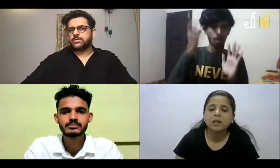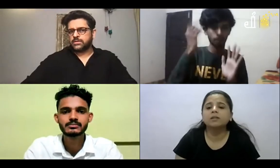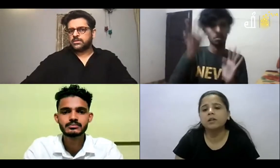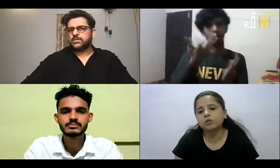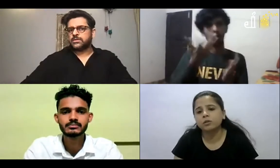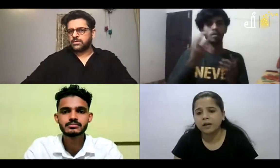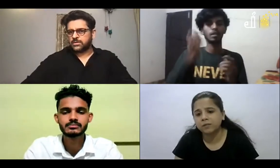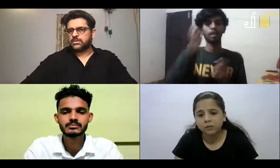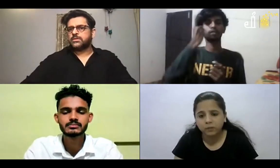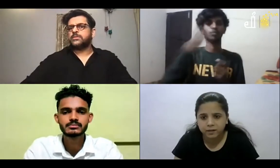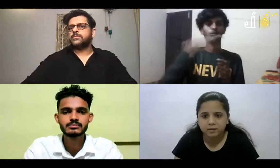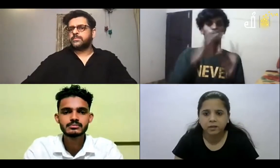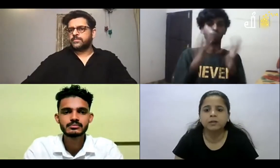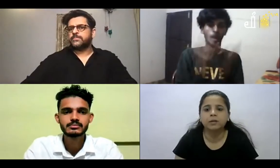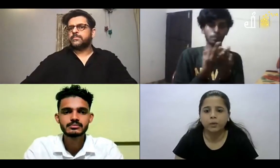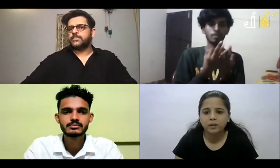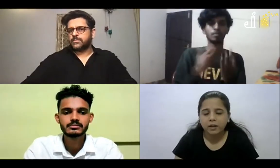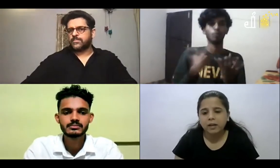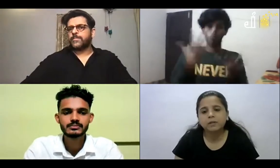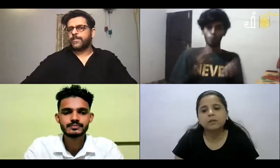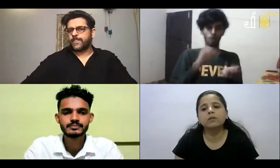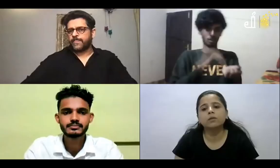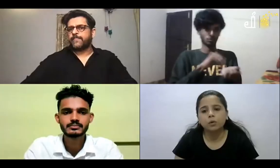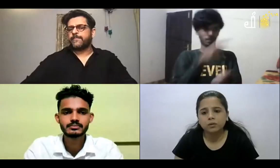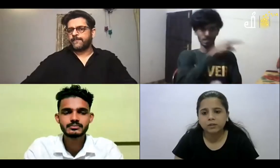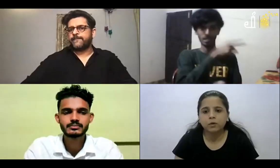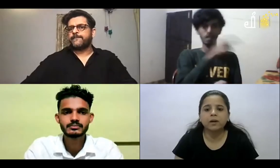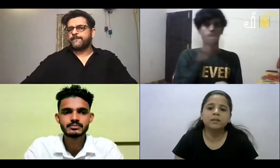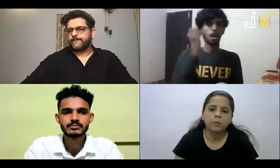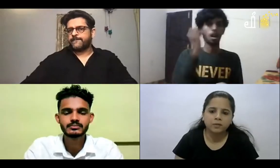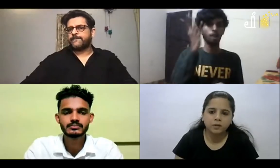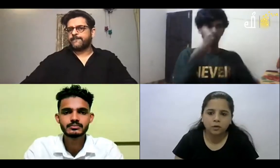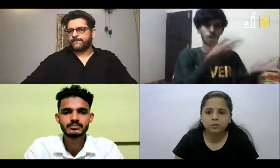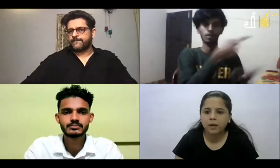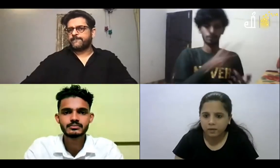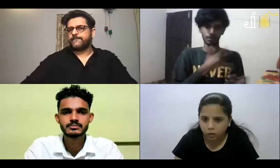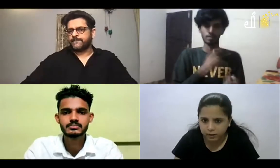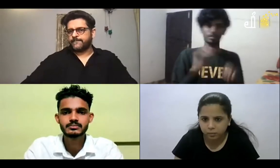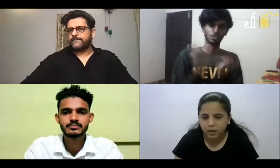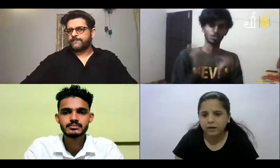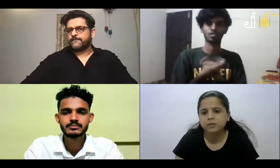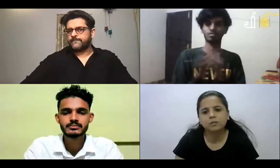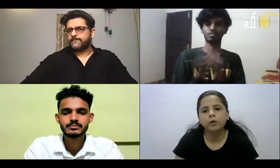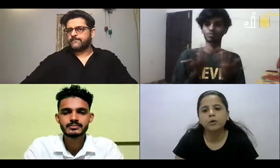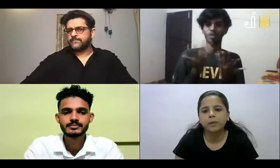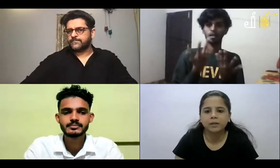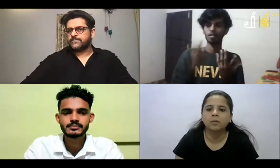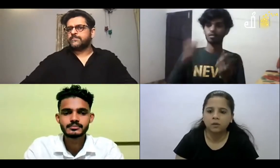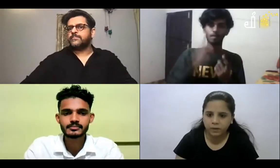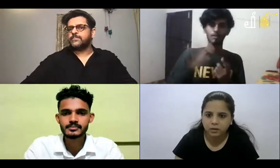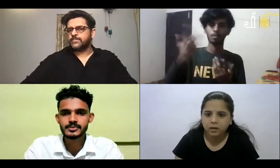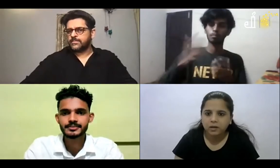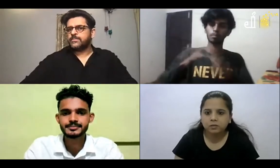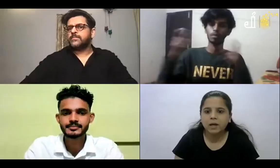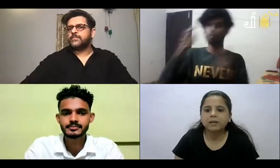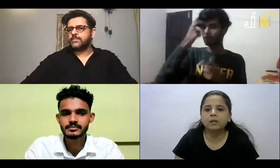members. They should have the awareness related to it. If they will know that what are the pros and cons of having cochlear implant, I just want to make them